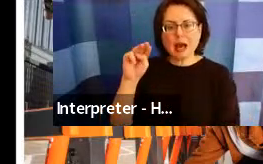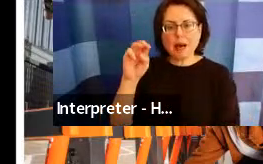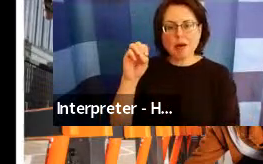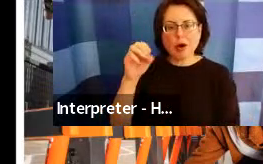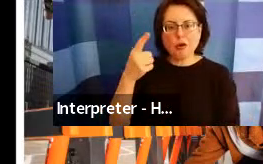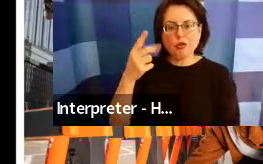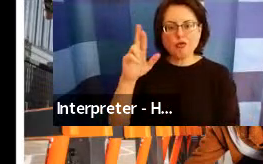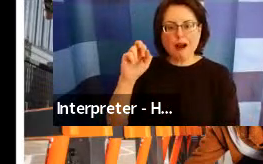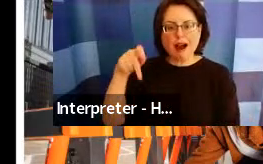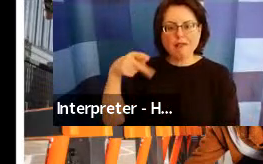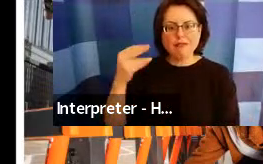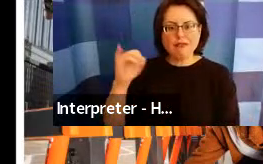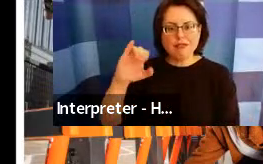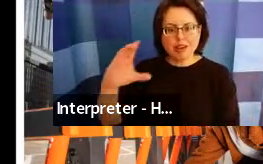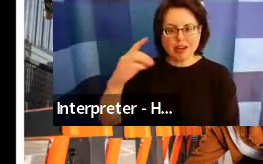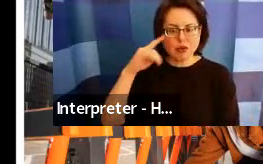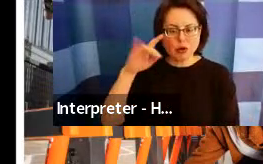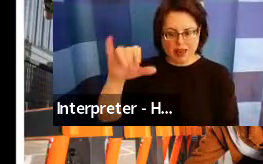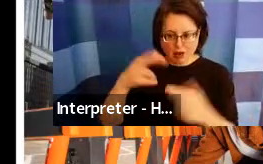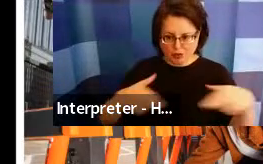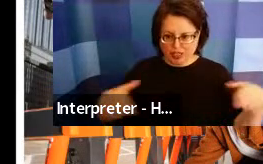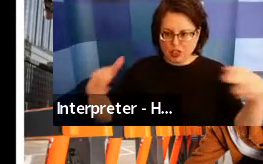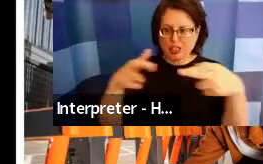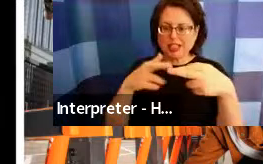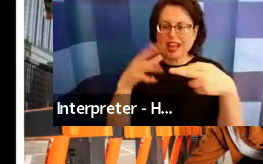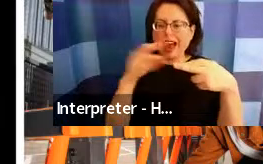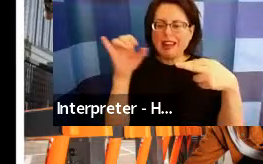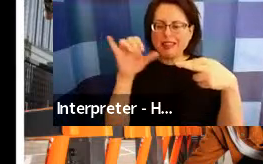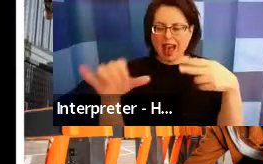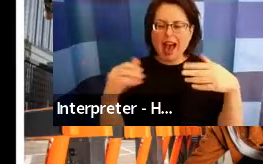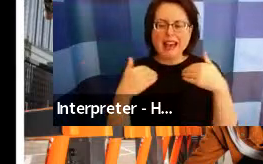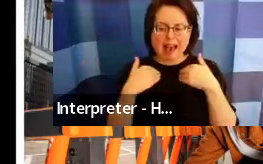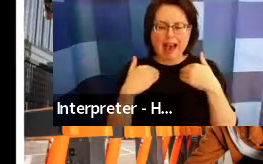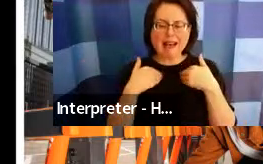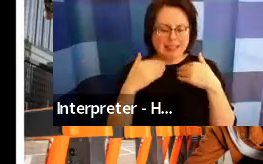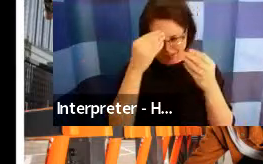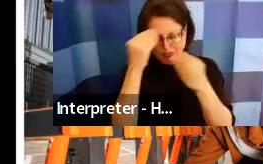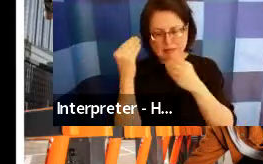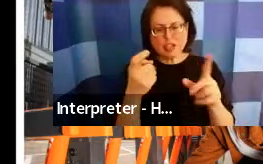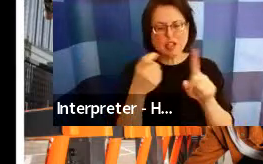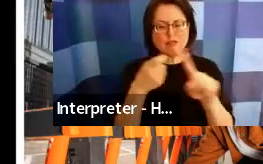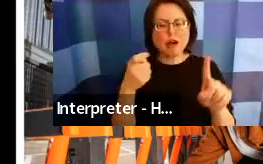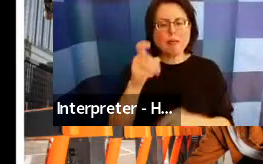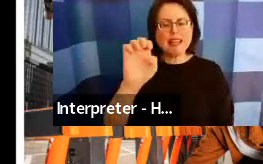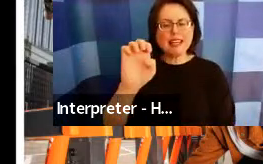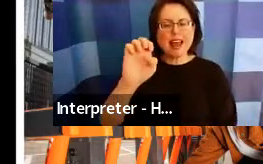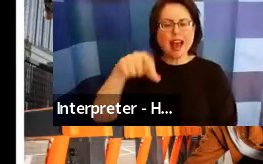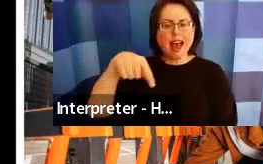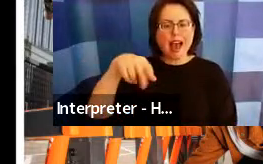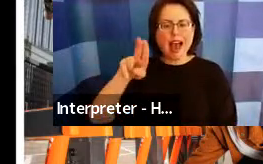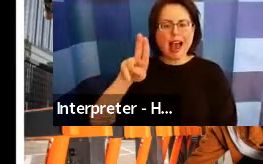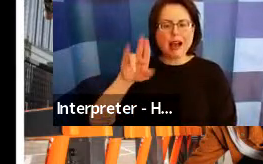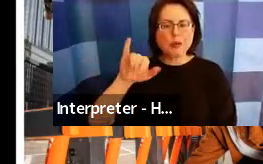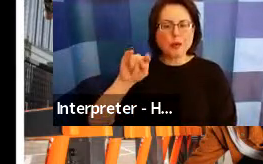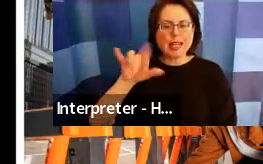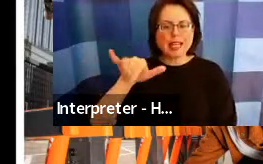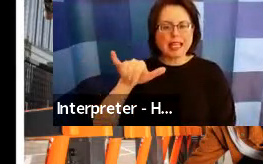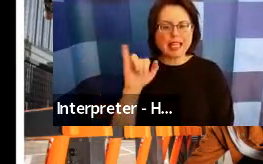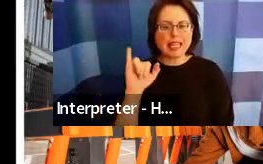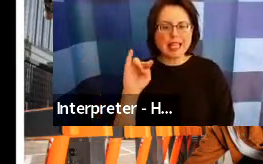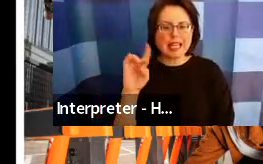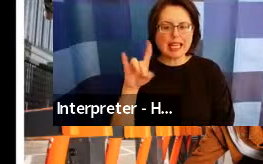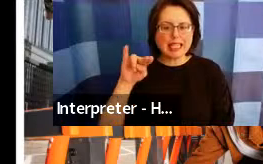and that takes actually information from Port Authority's equity index, so includes